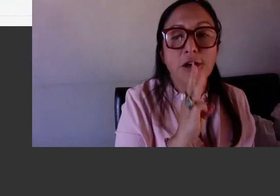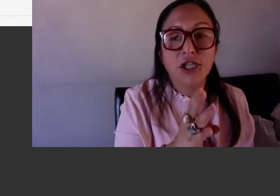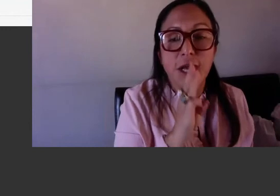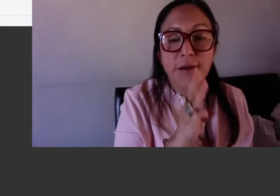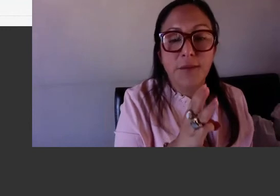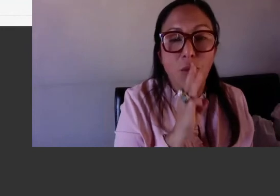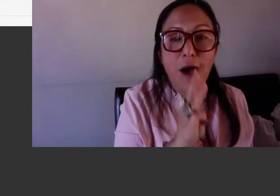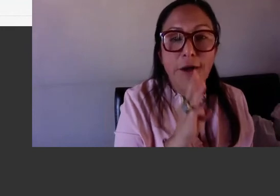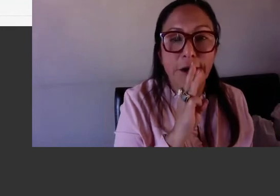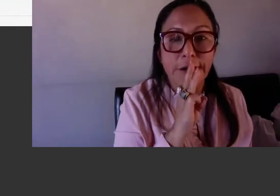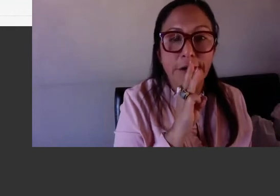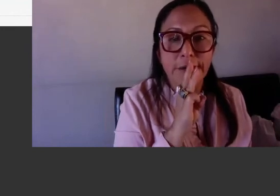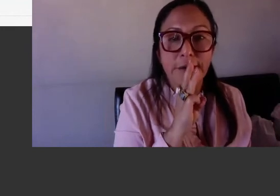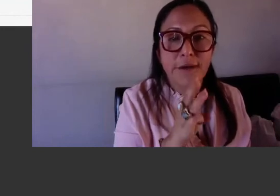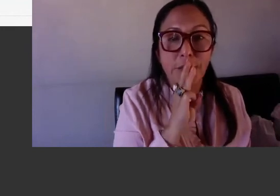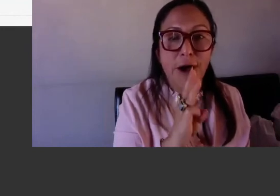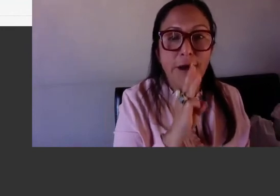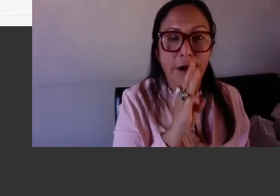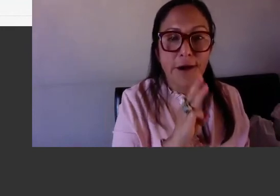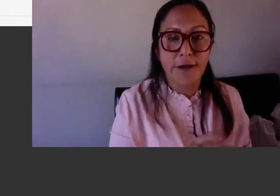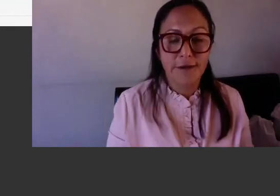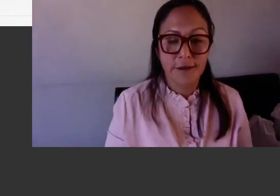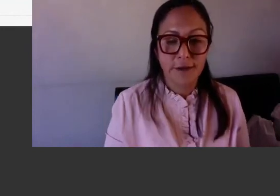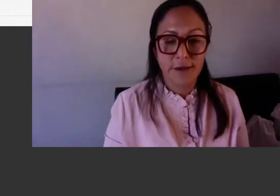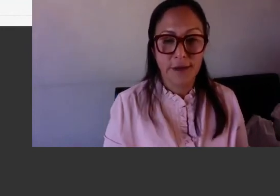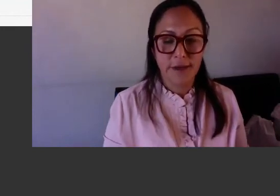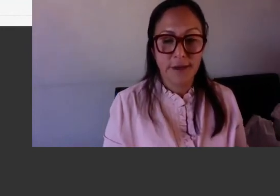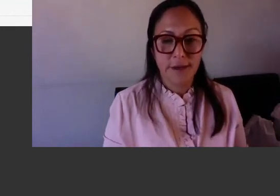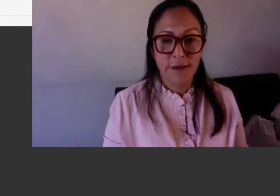on your chin, water, water.